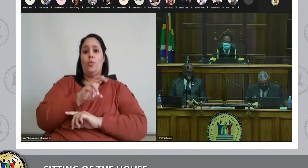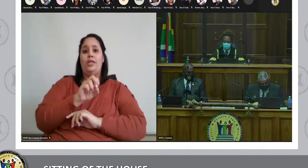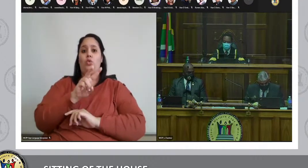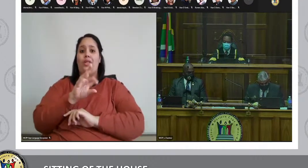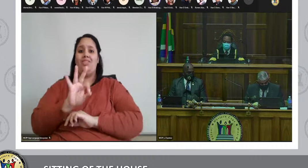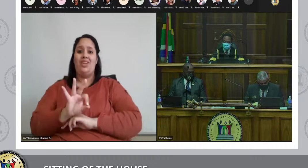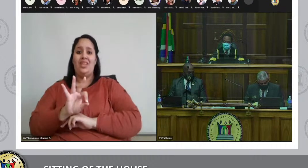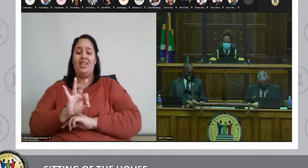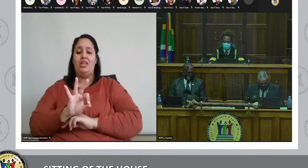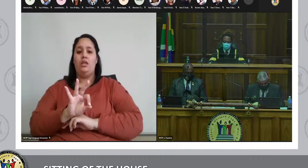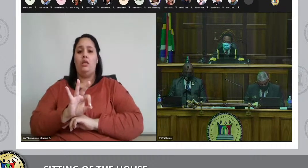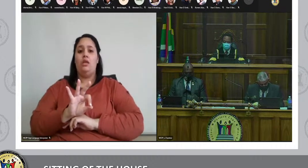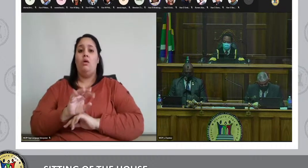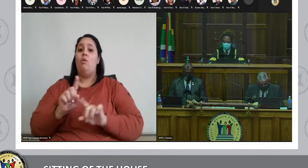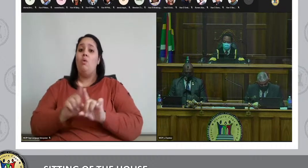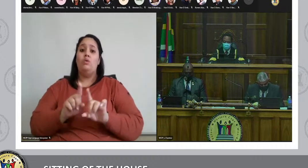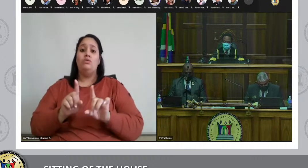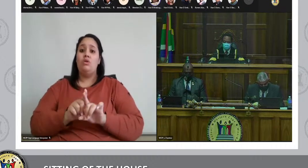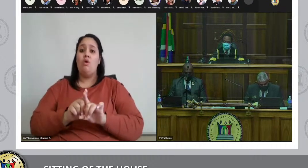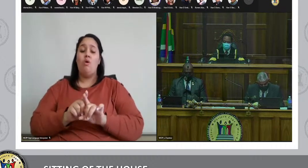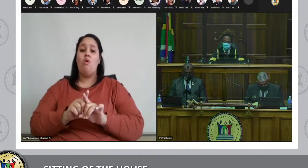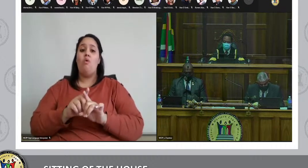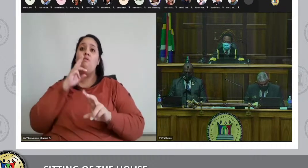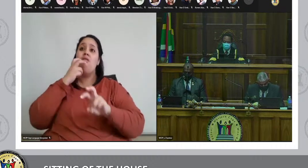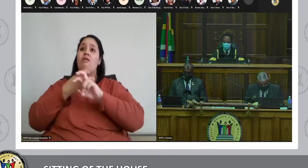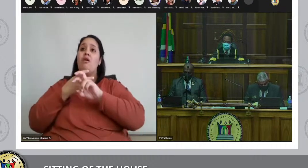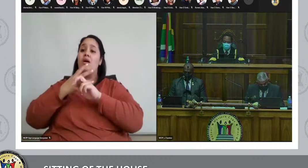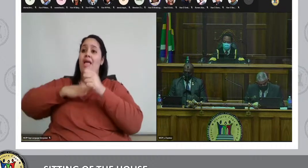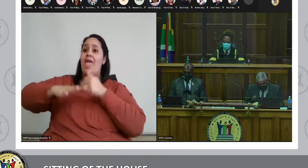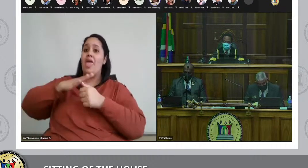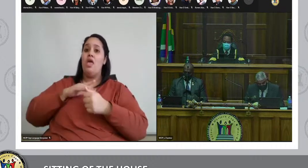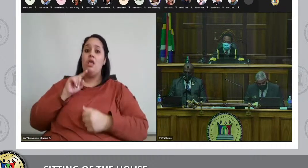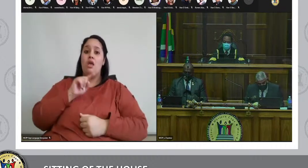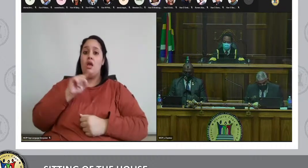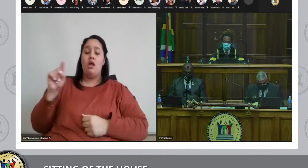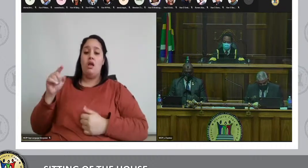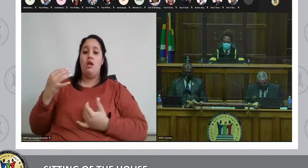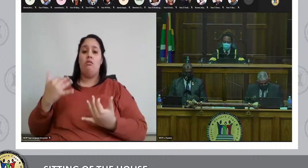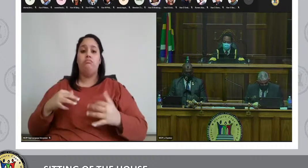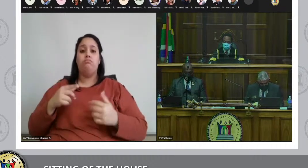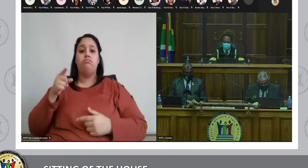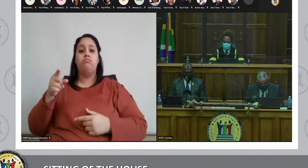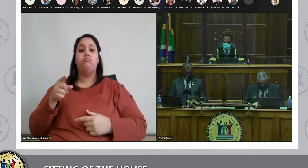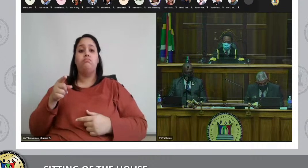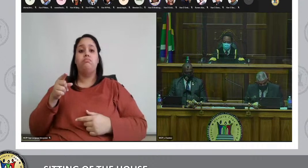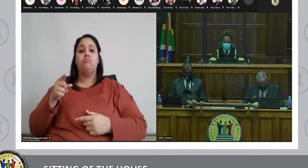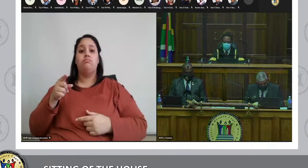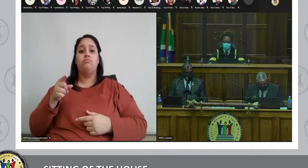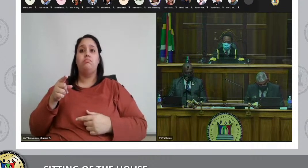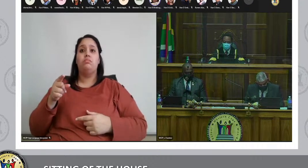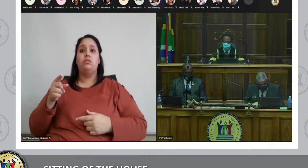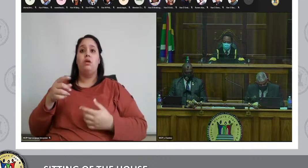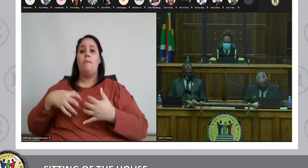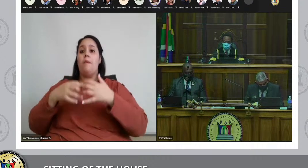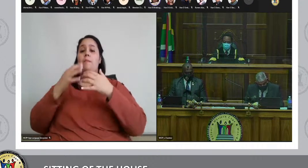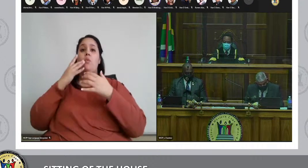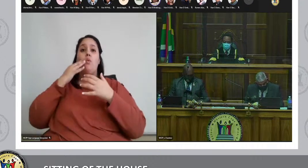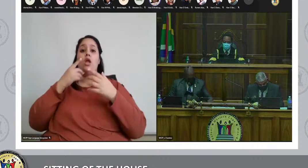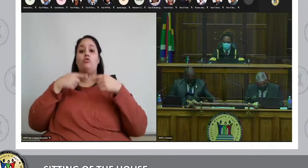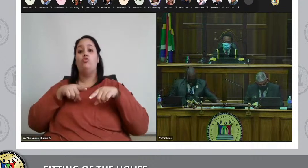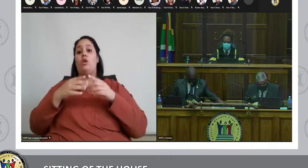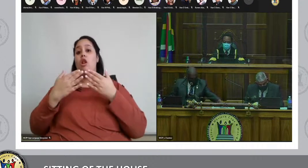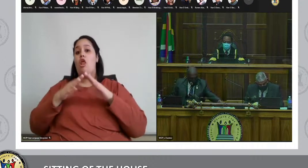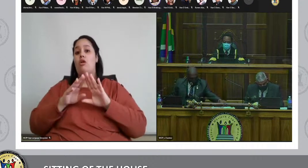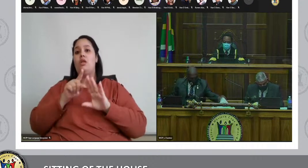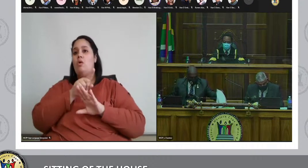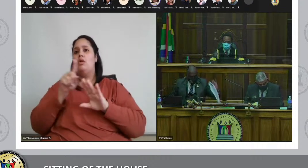2023. Moreover, the informal settlement that were established during lockdown all do